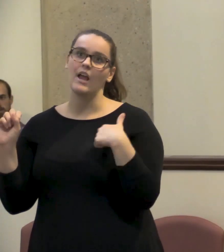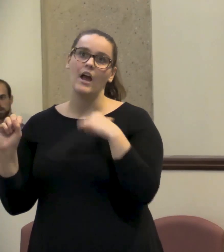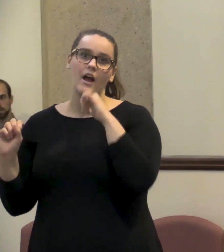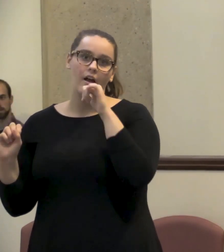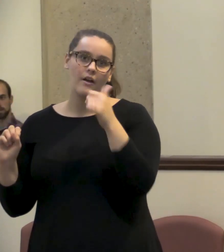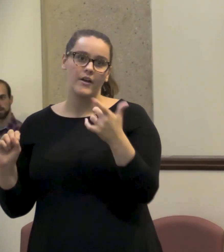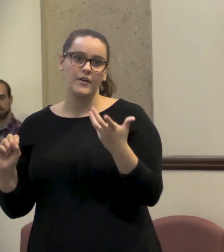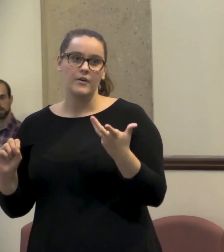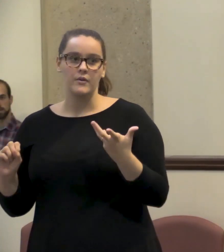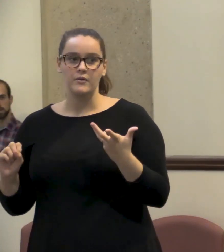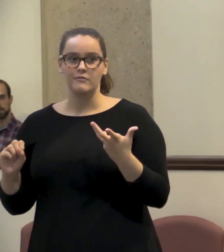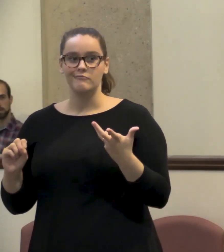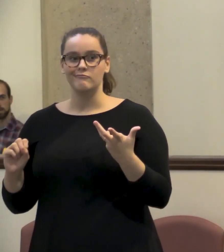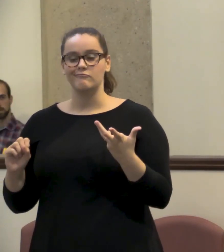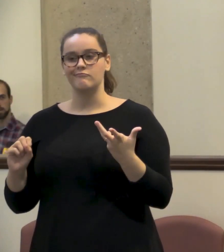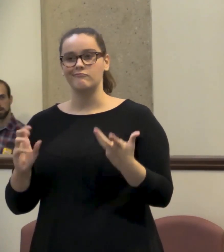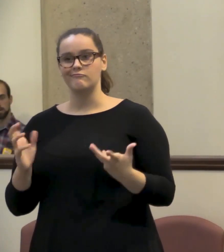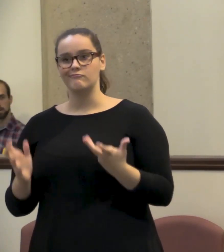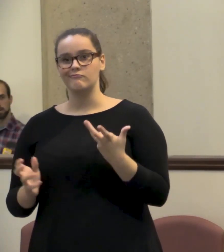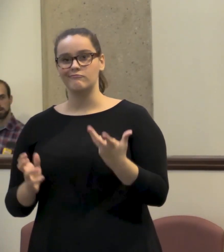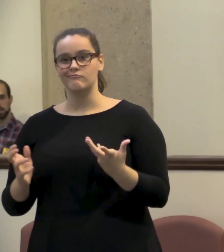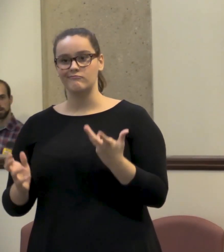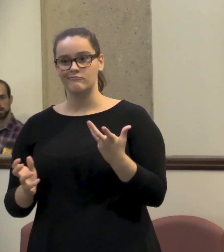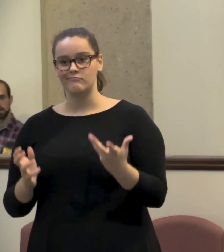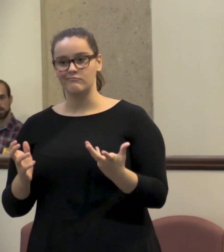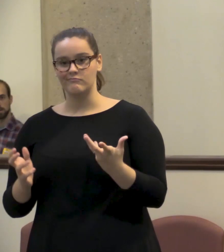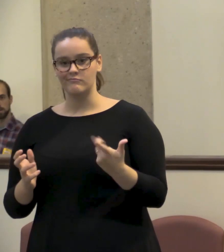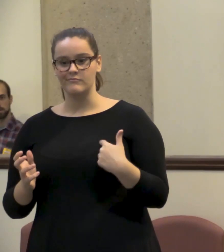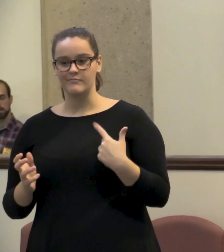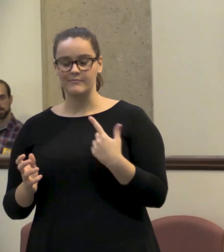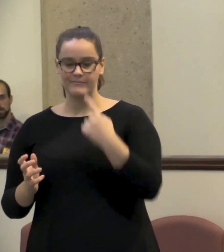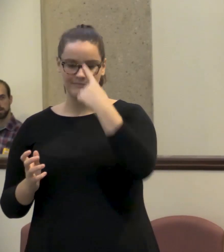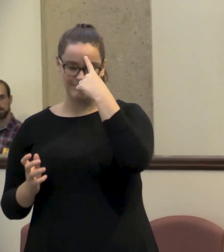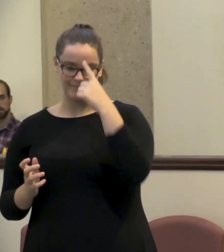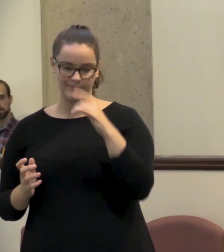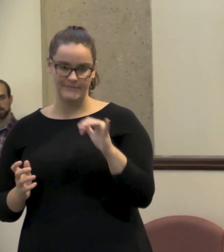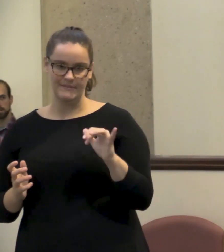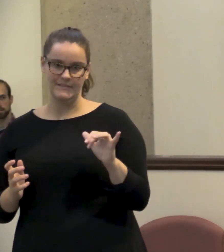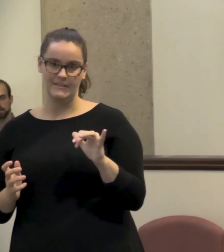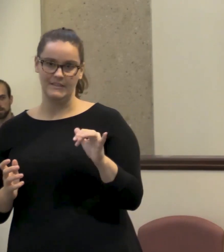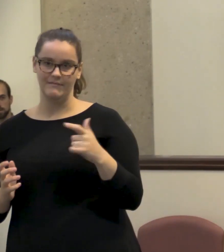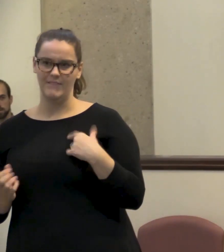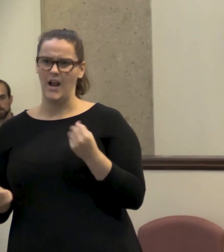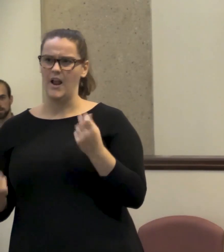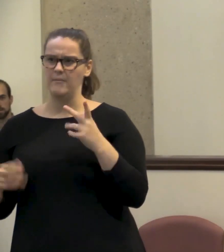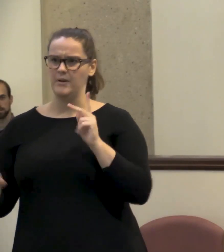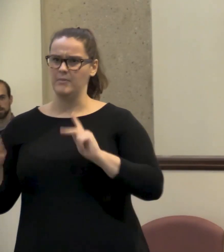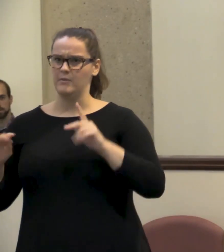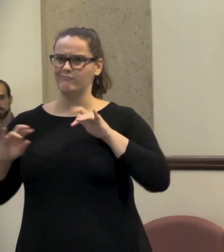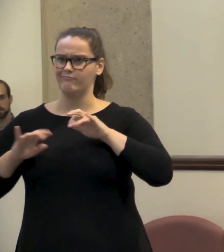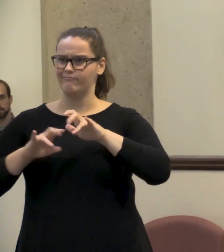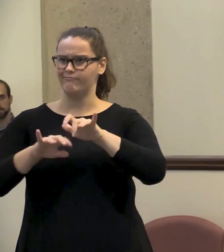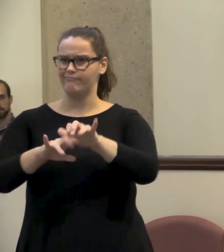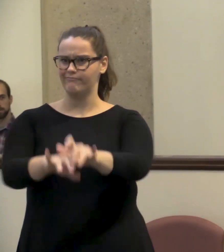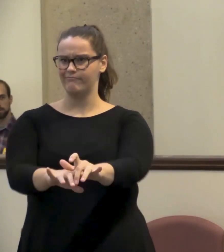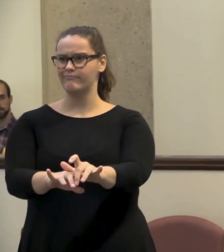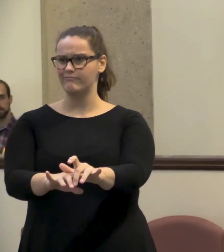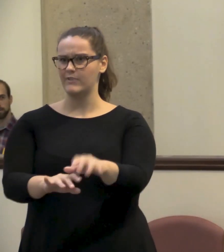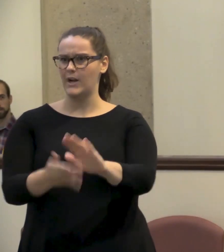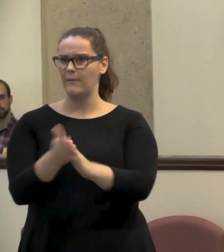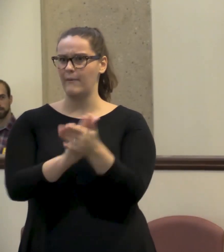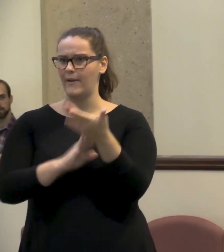really mark this period from the moment of his inauguration. I don't know how many of you guys went to the inauguration. I couldn't make it